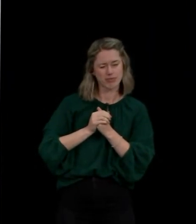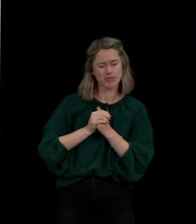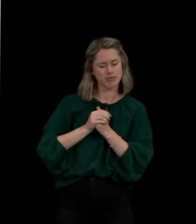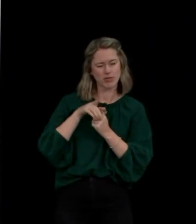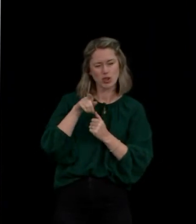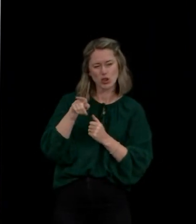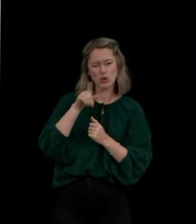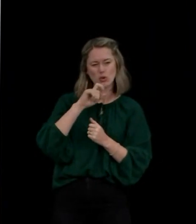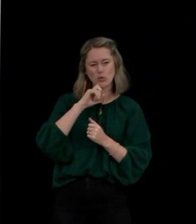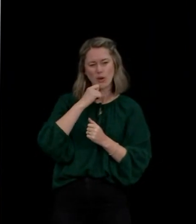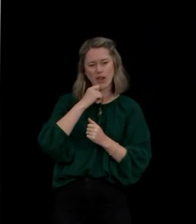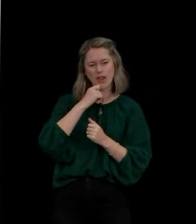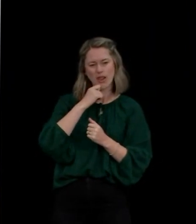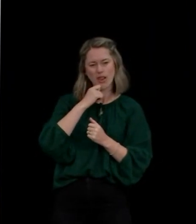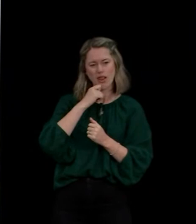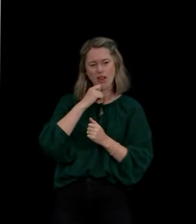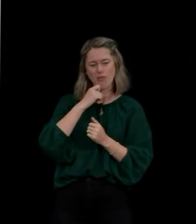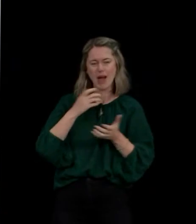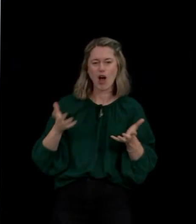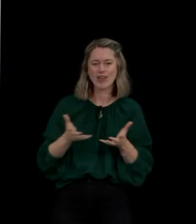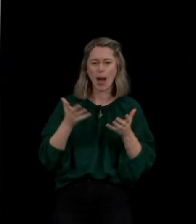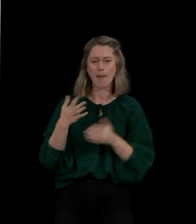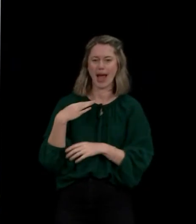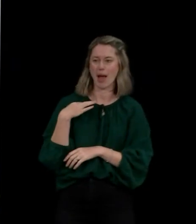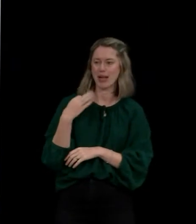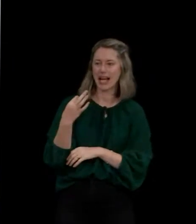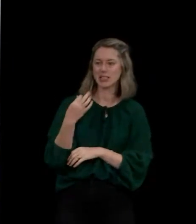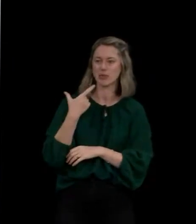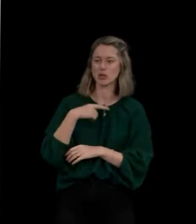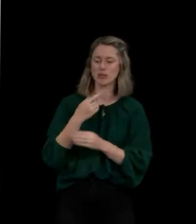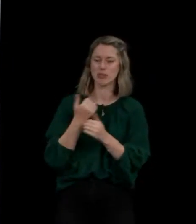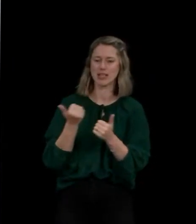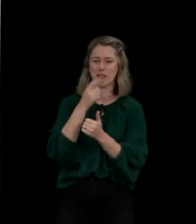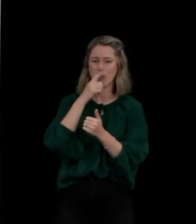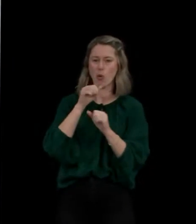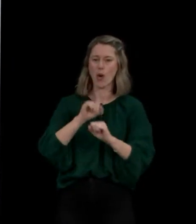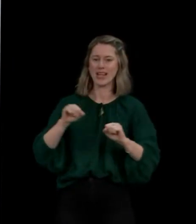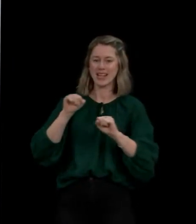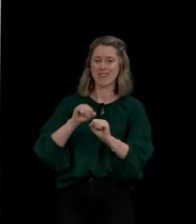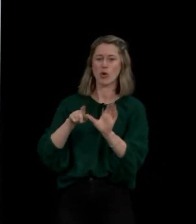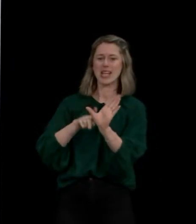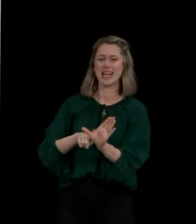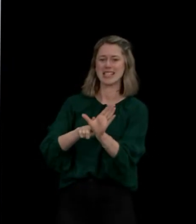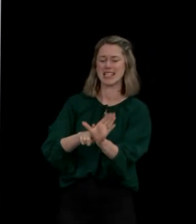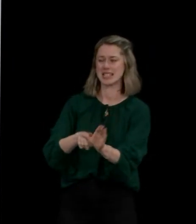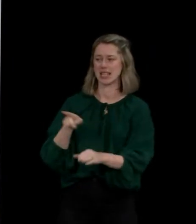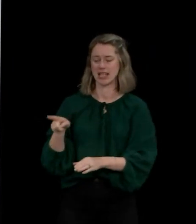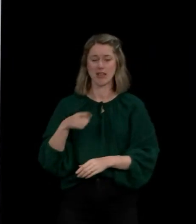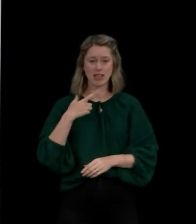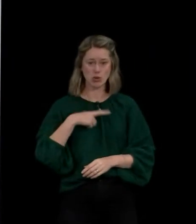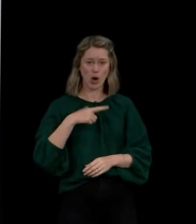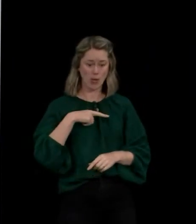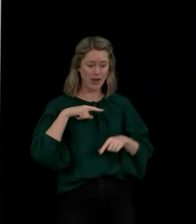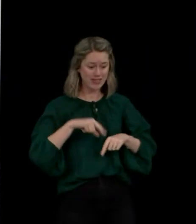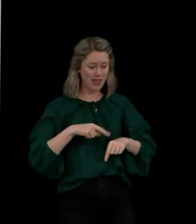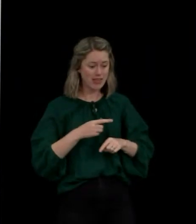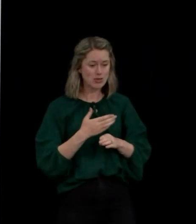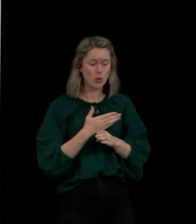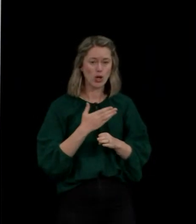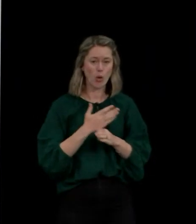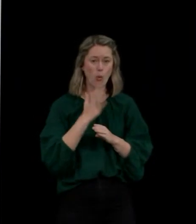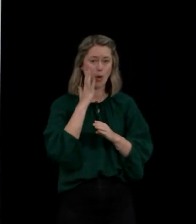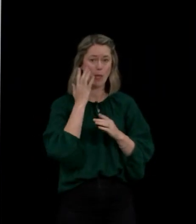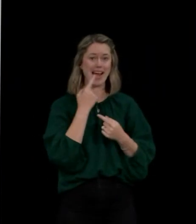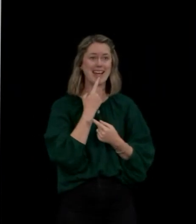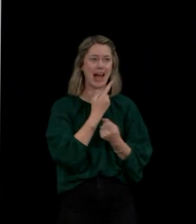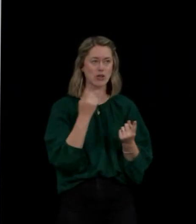of sorts to hasten the application so that it's not years in the making? Well, actually, the reason we took time to do this work was so that when we